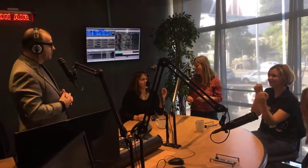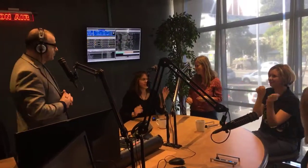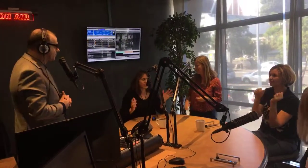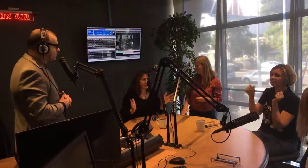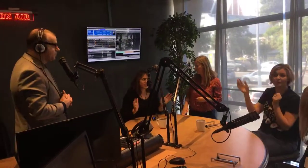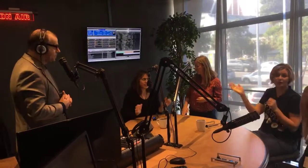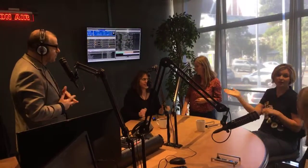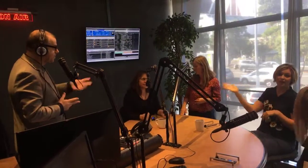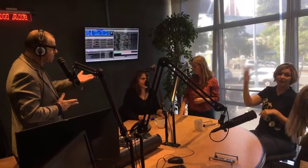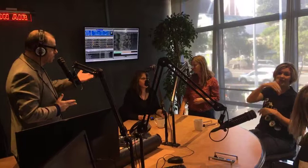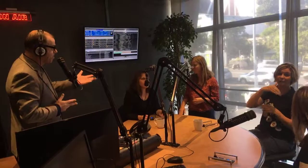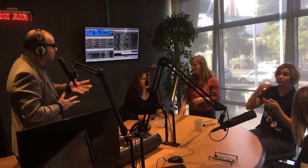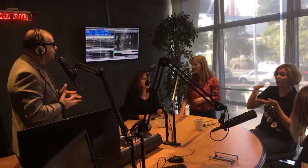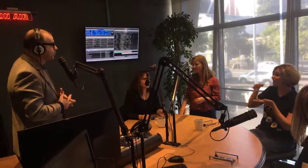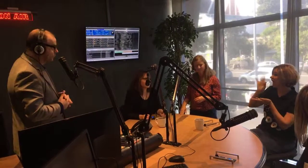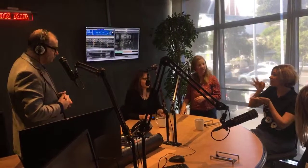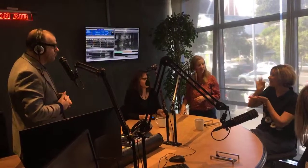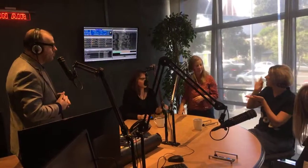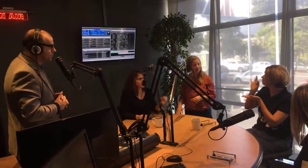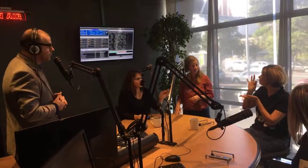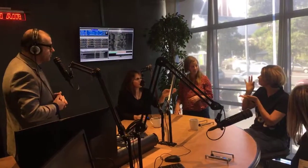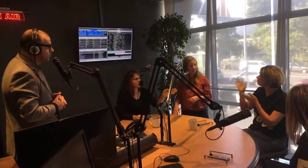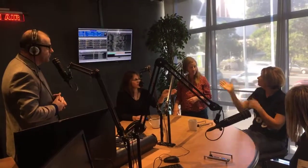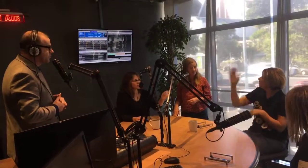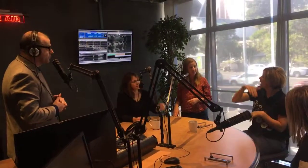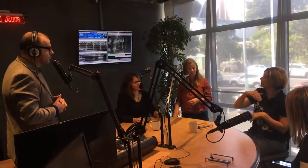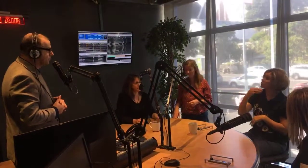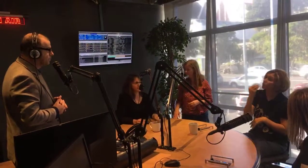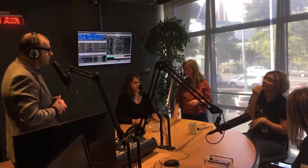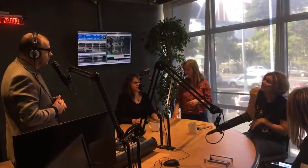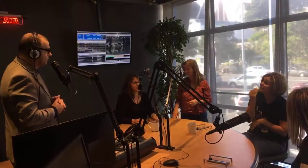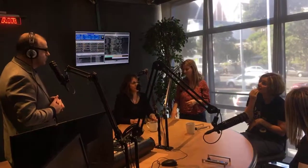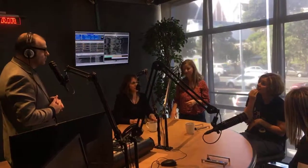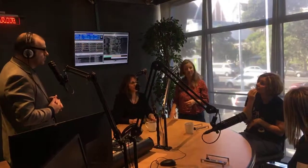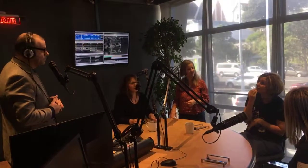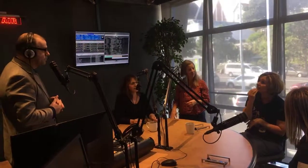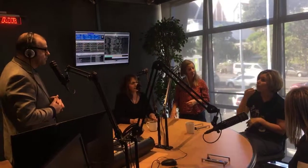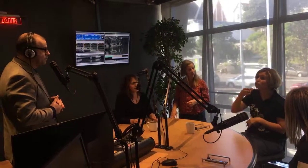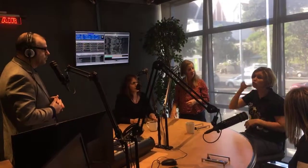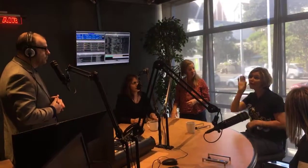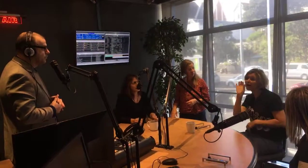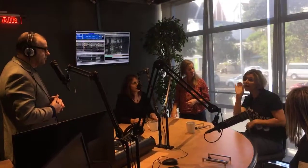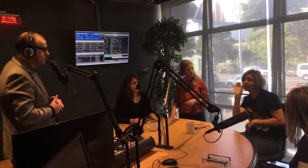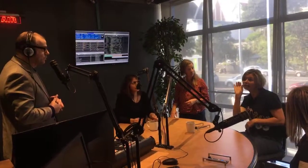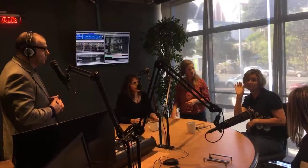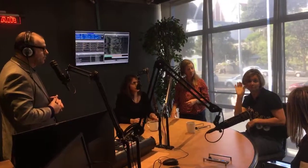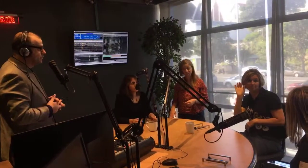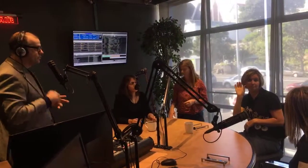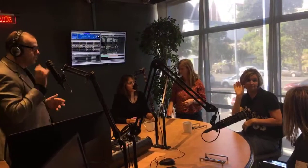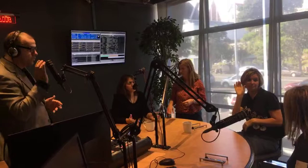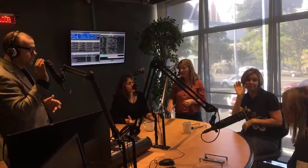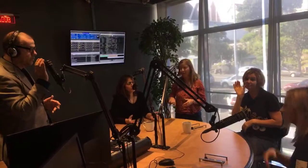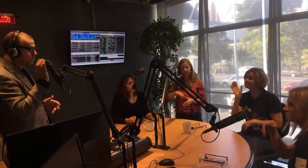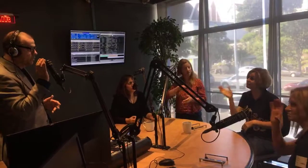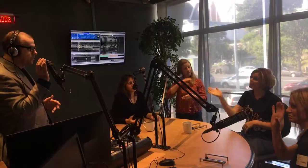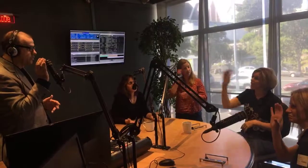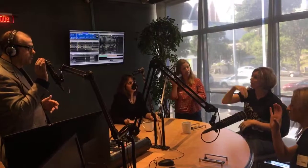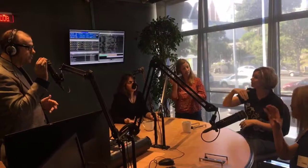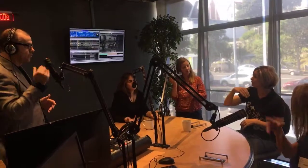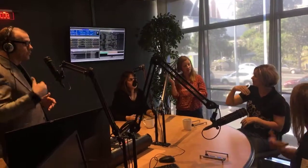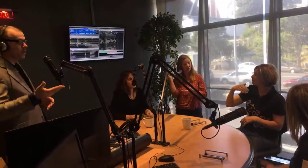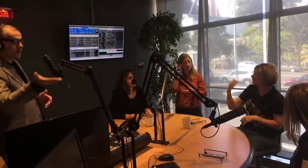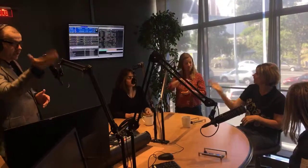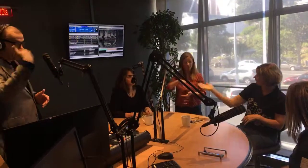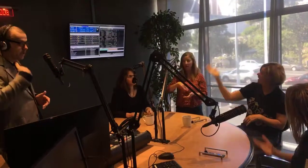eye contact though in NZSL is vital. Okay. Alright, so another sign is come to the cafe. Oh, Food, okay.